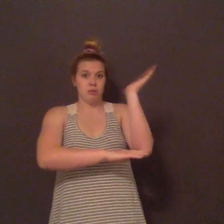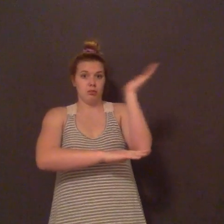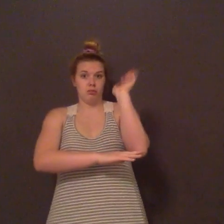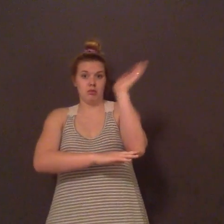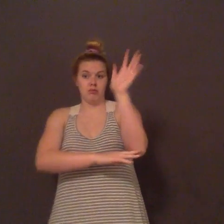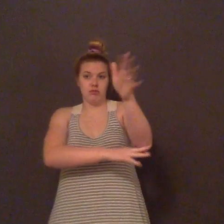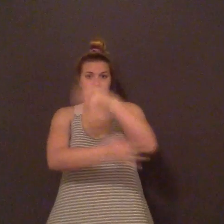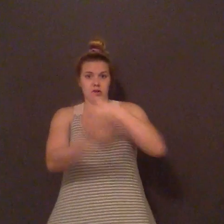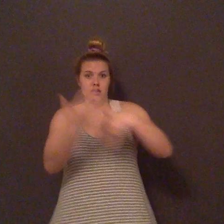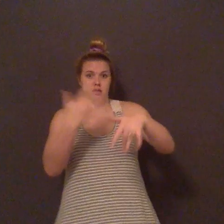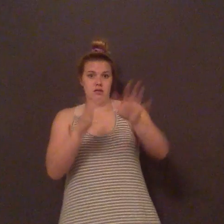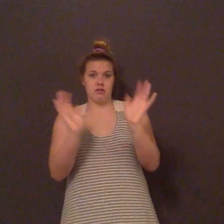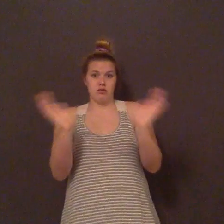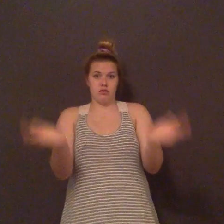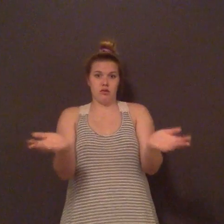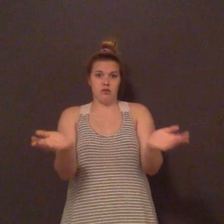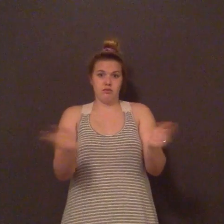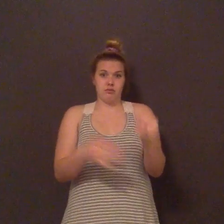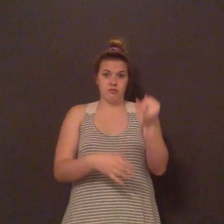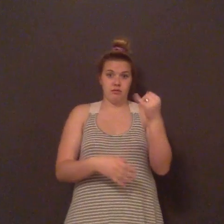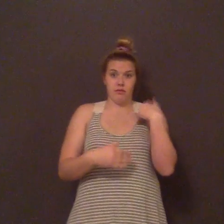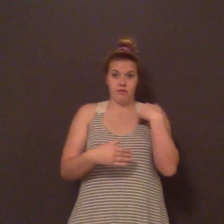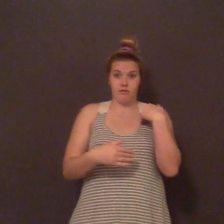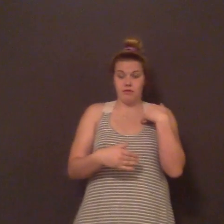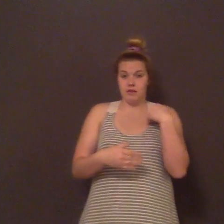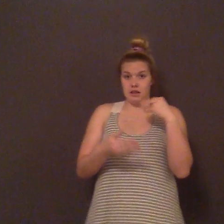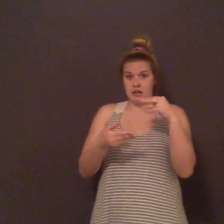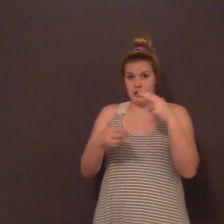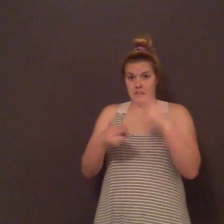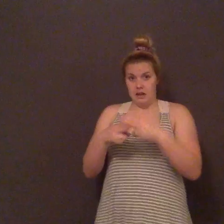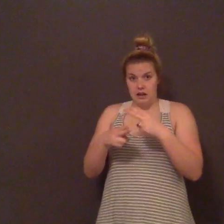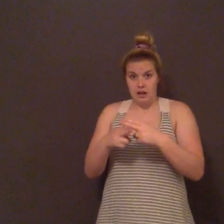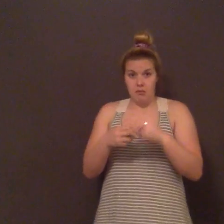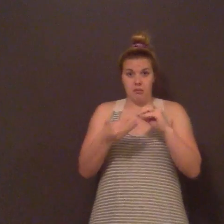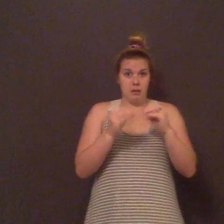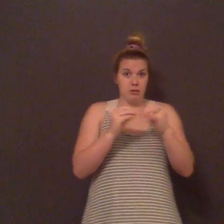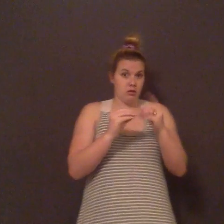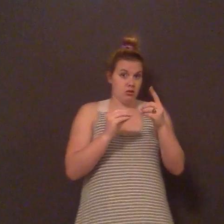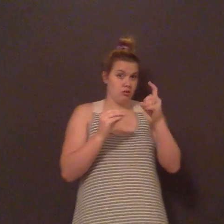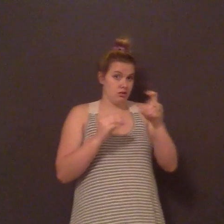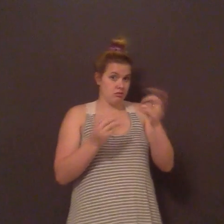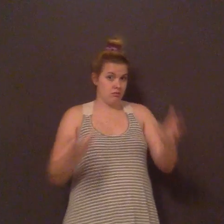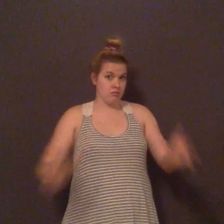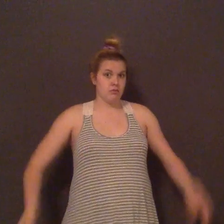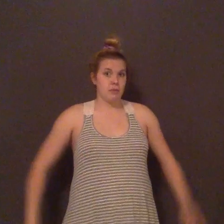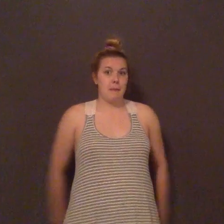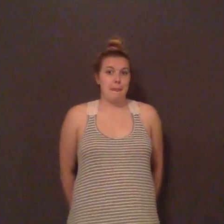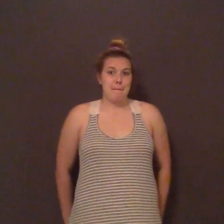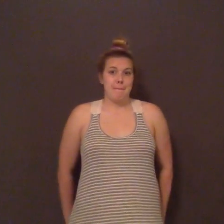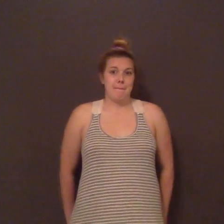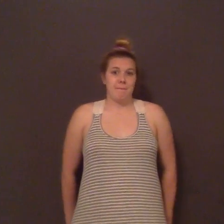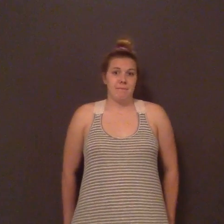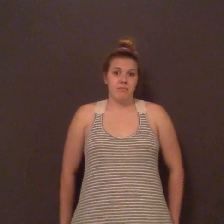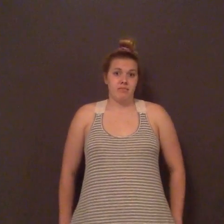got his name and number right here if you need him. Yeah, no problem. Here you go. Evan, got our topic for the